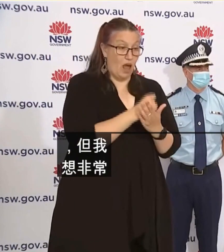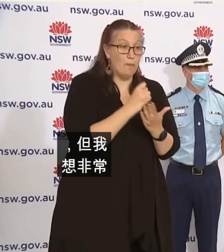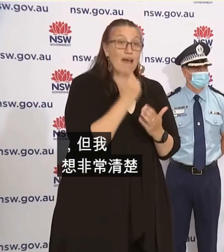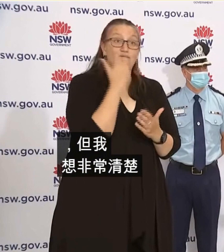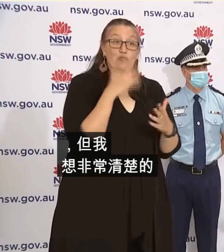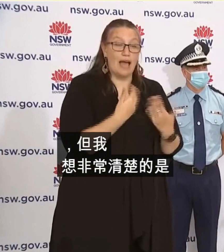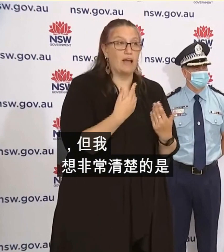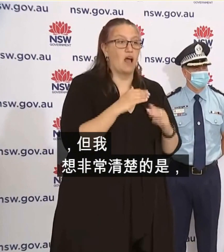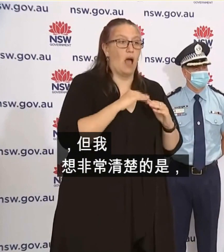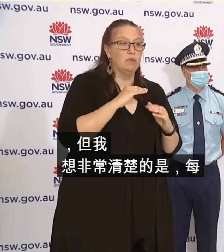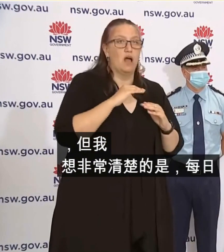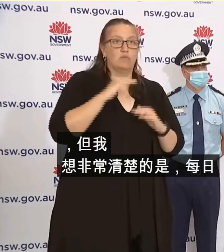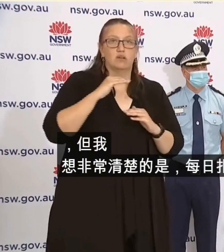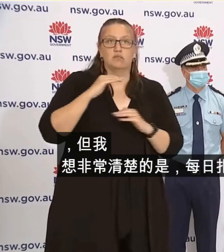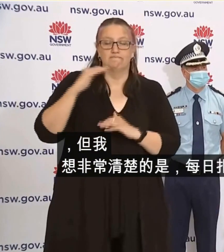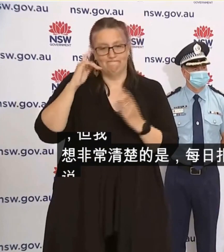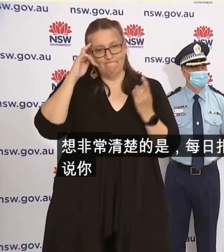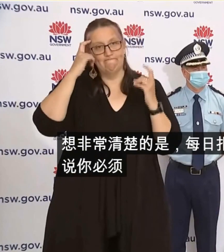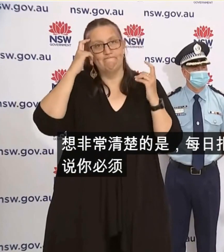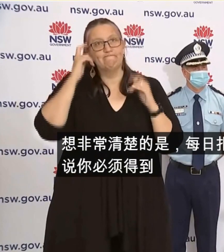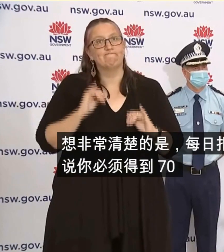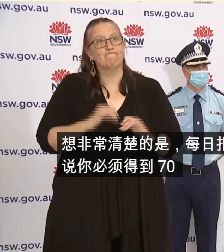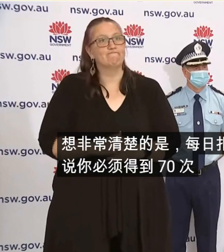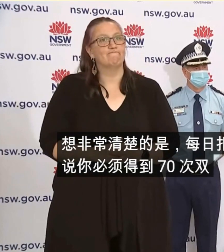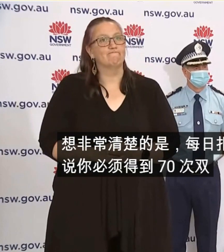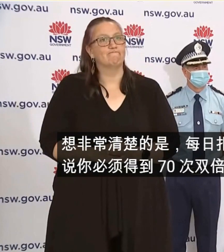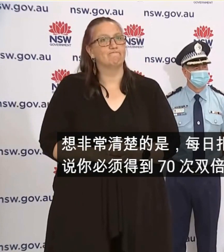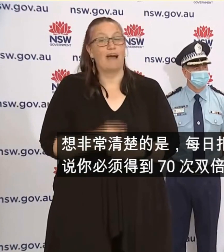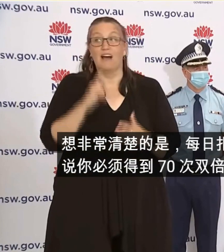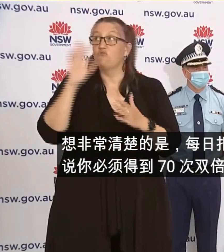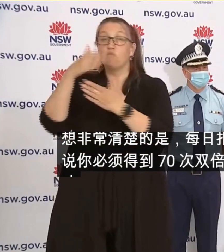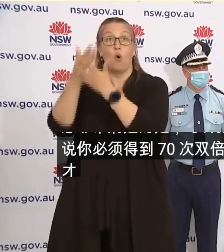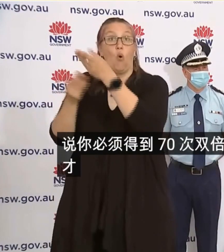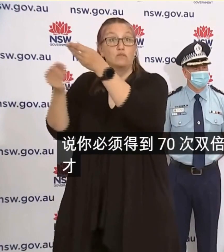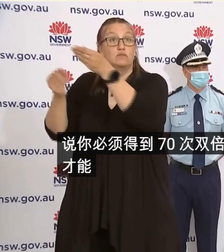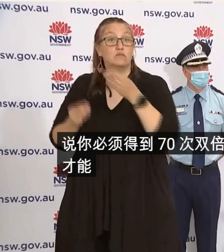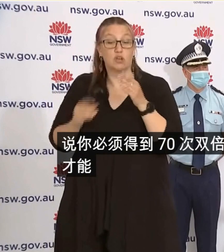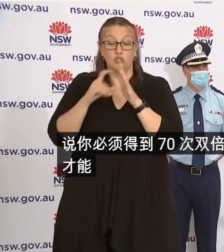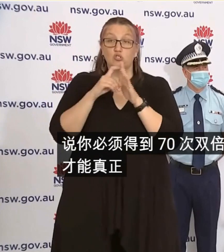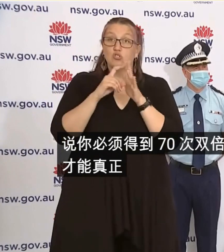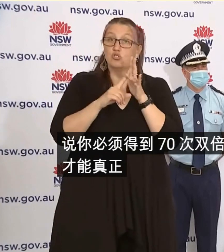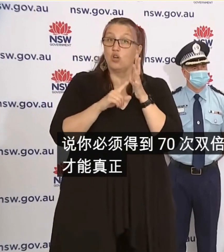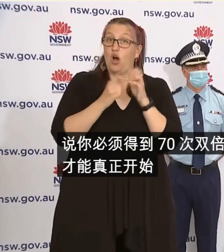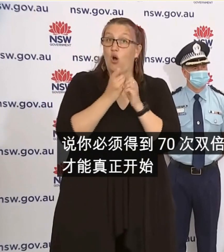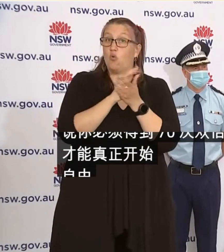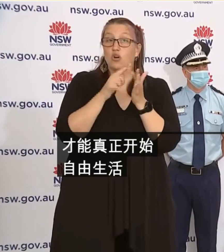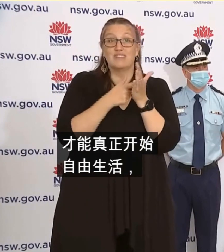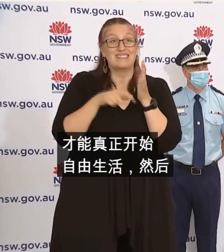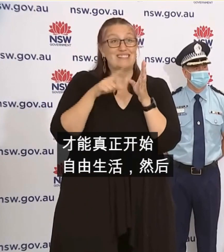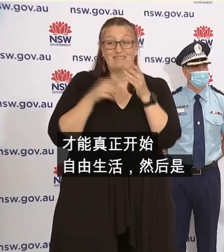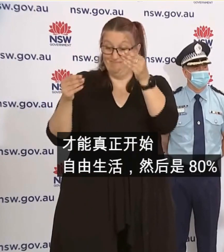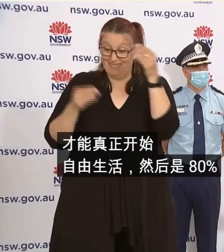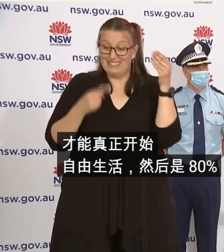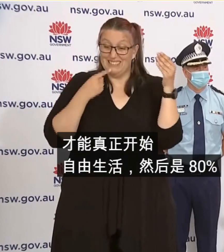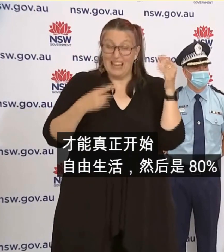But I want to make very clear that the Doherty report says you have to get to 70% double doses before you can really start living freely,